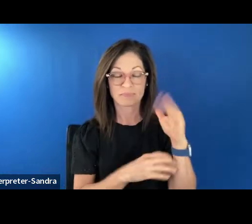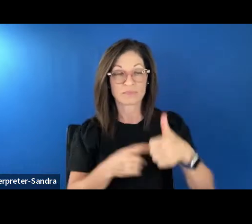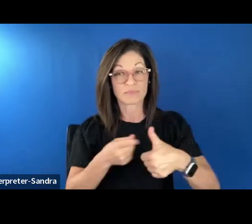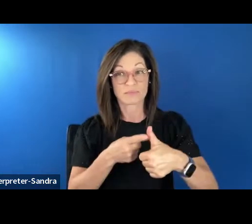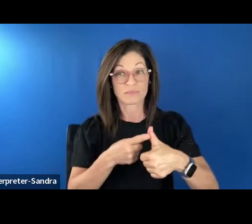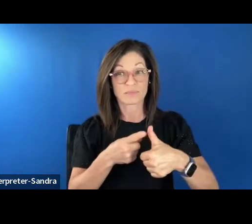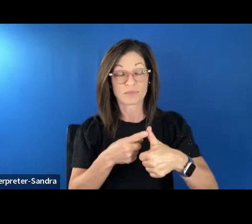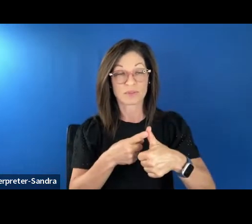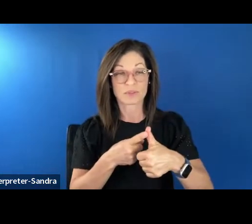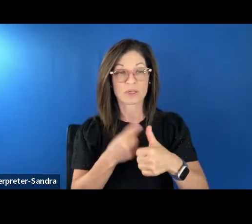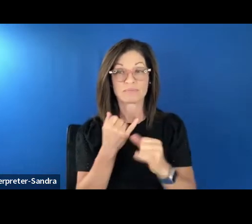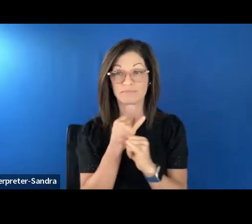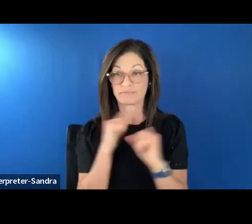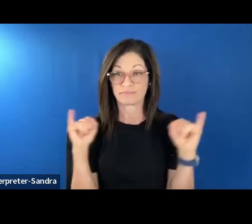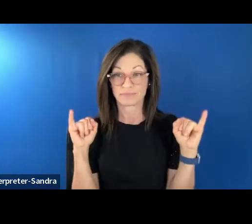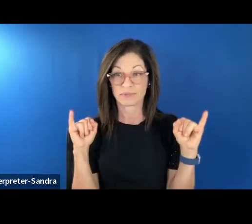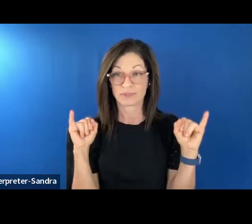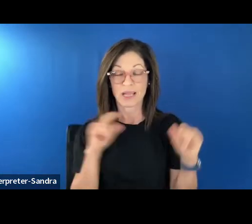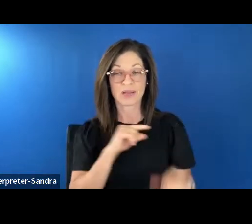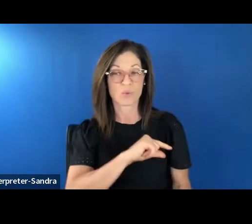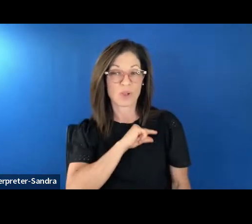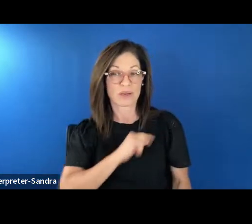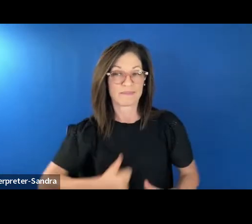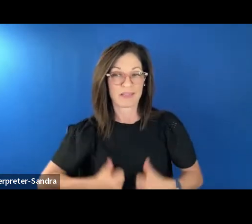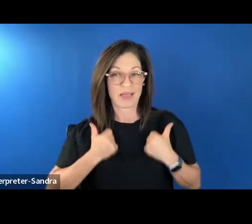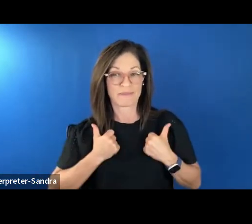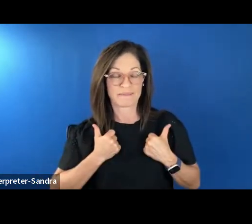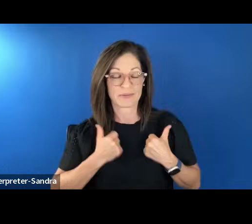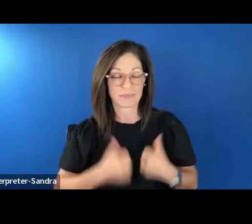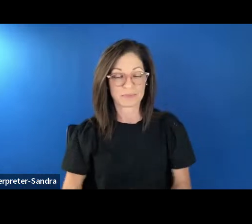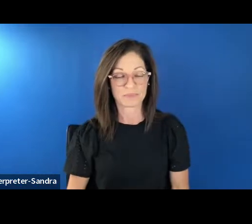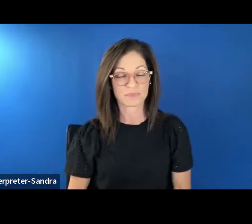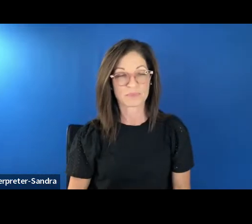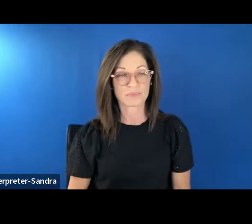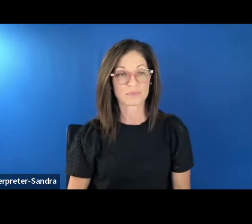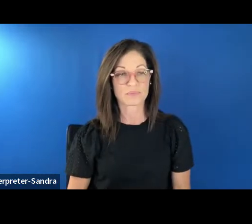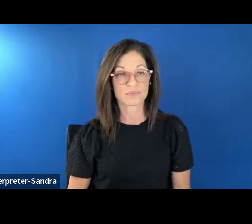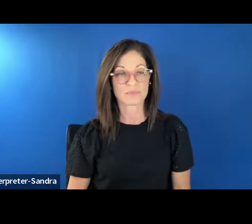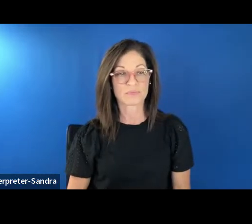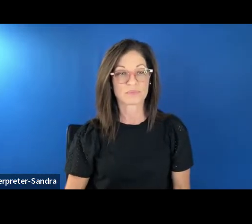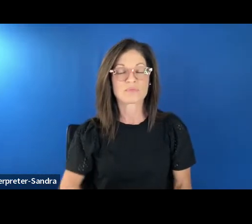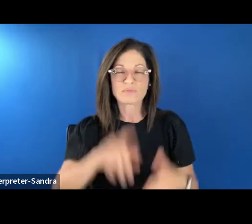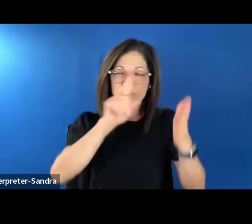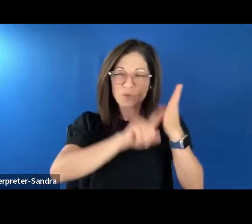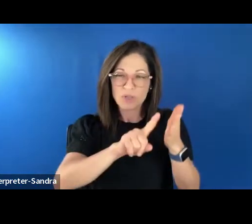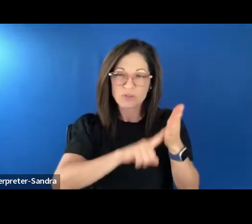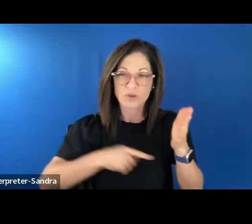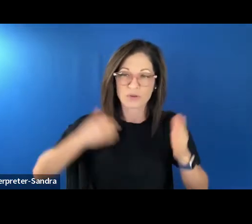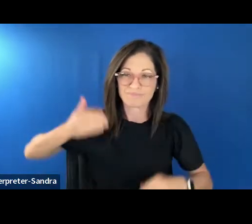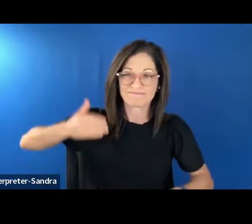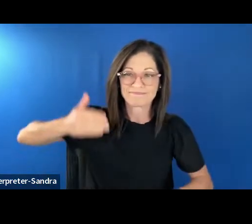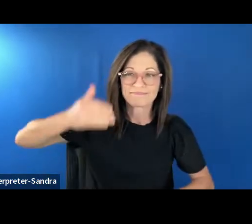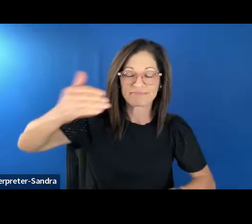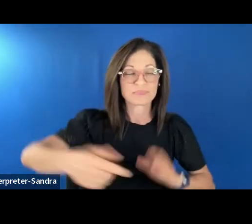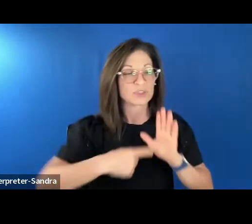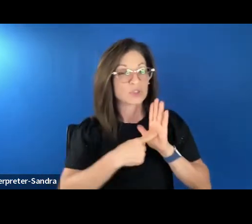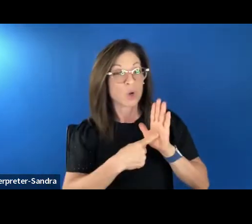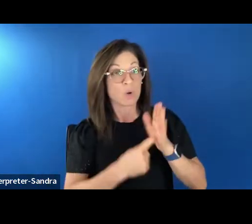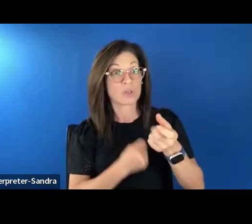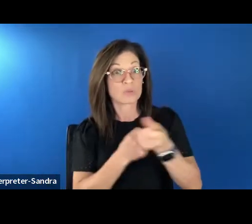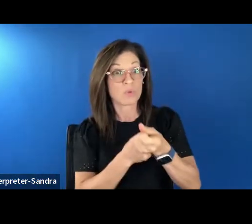is independence and quality of life. Research has consistently shown that support